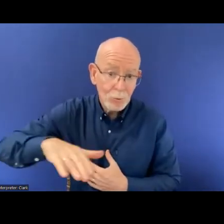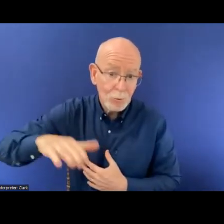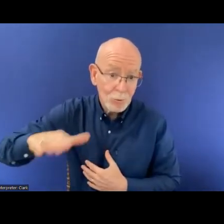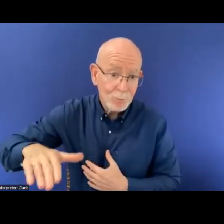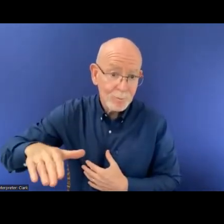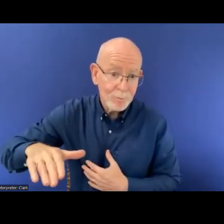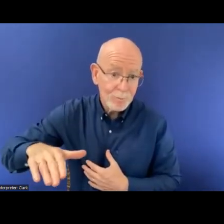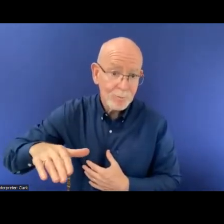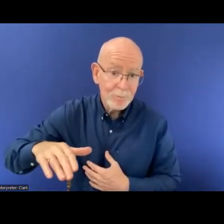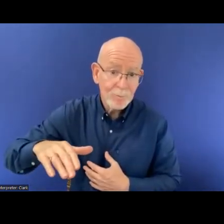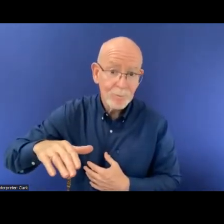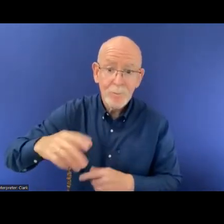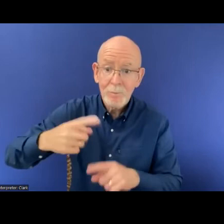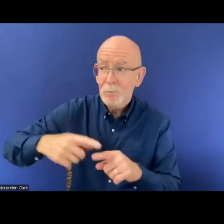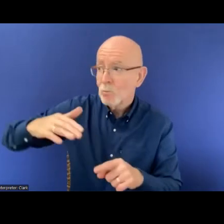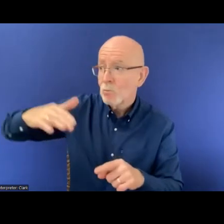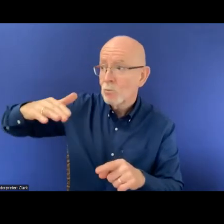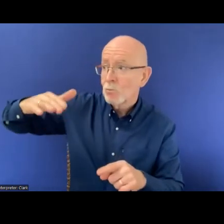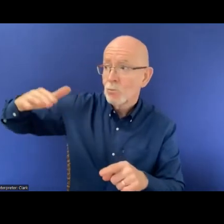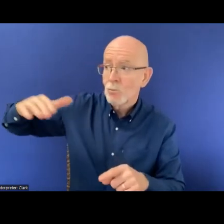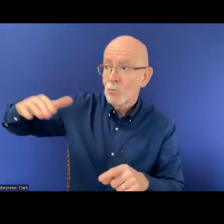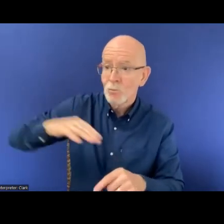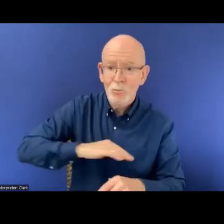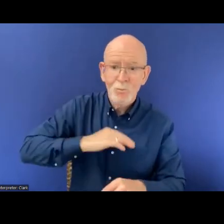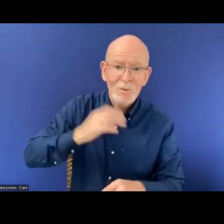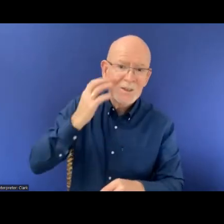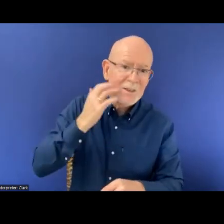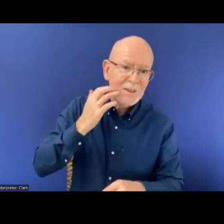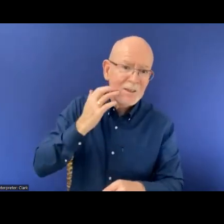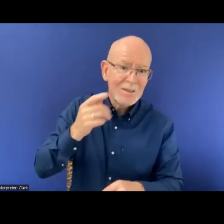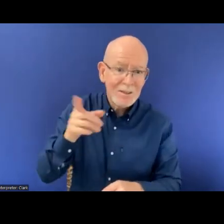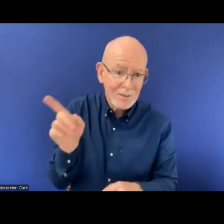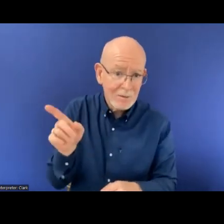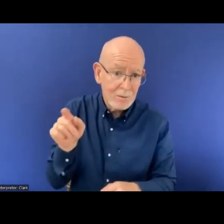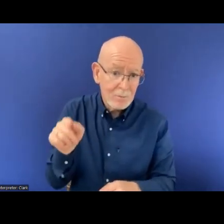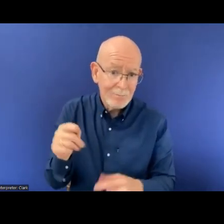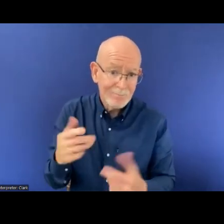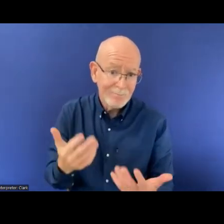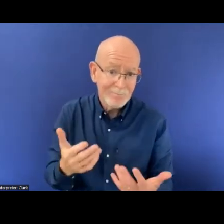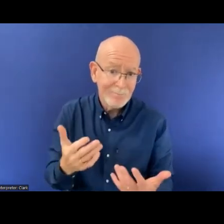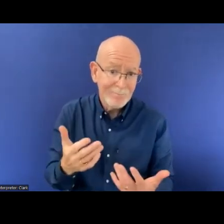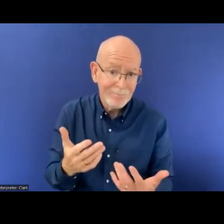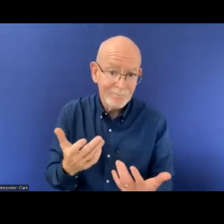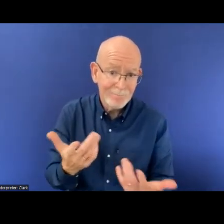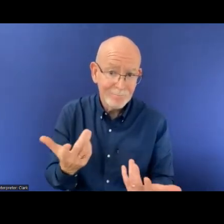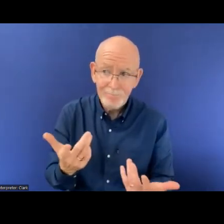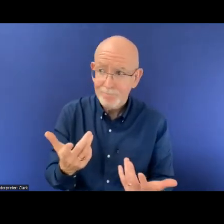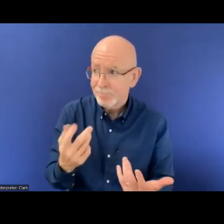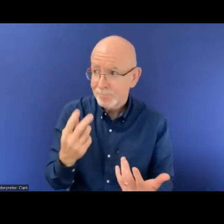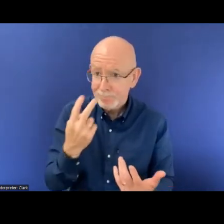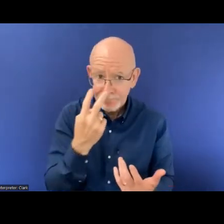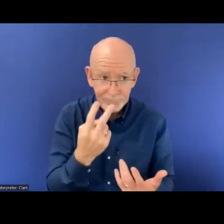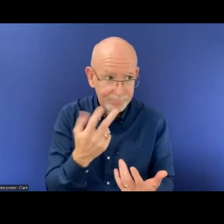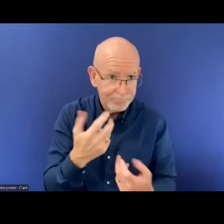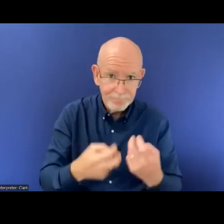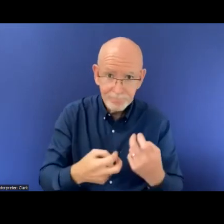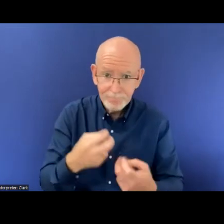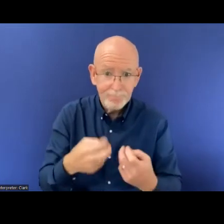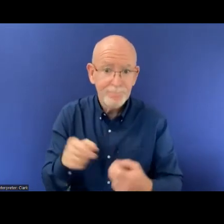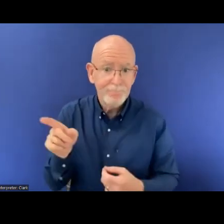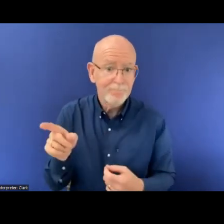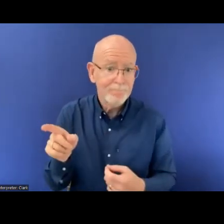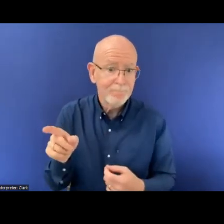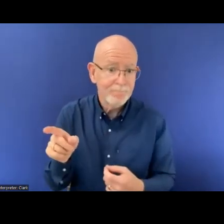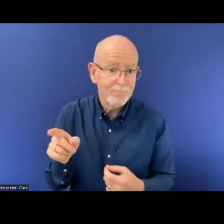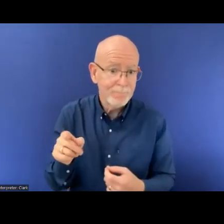80% of what young children learn is done so by, through the process through